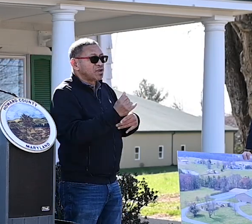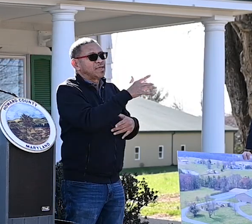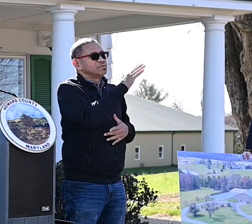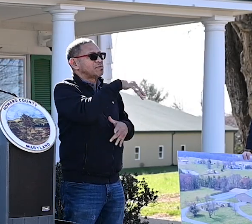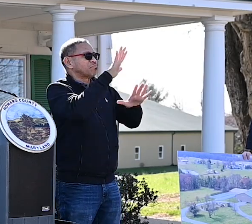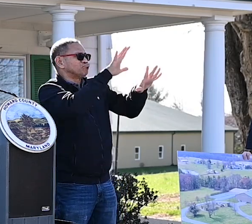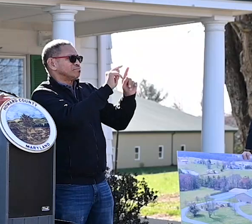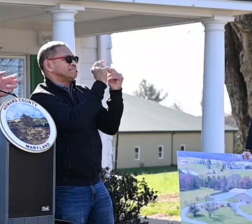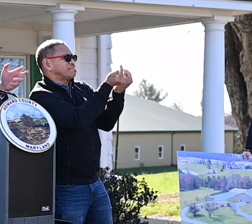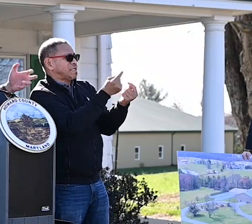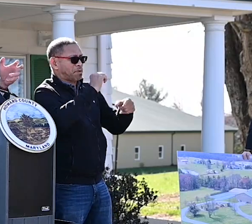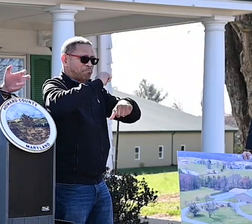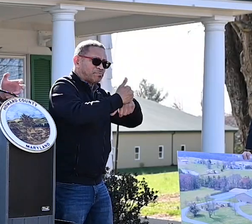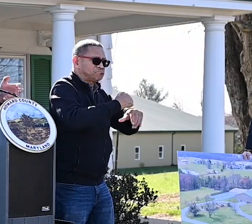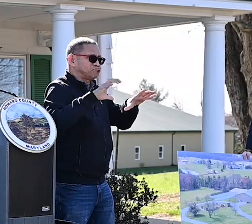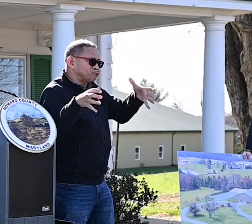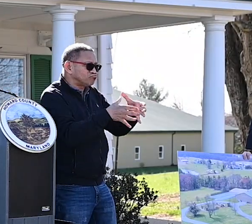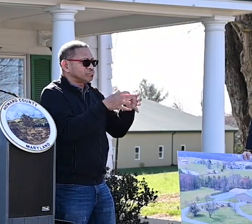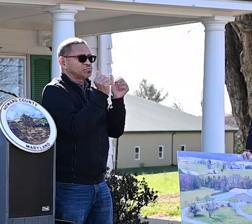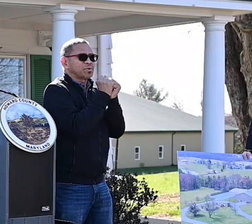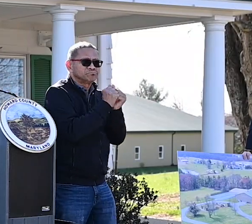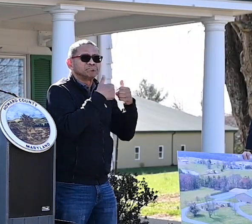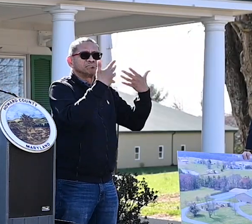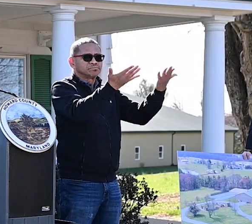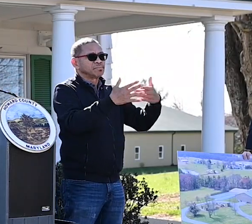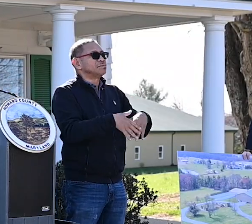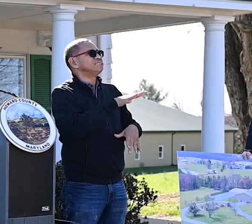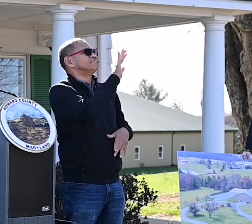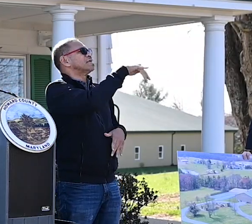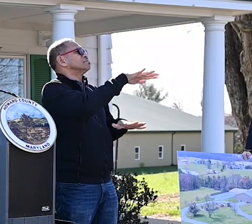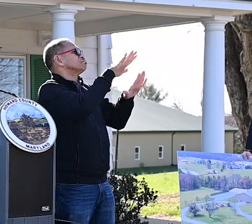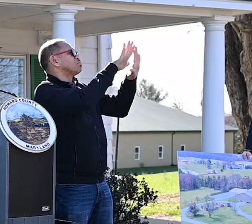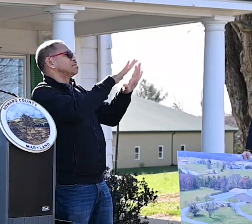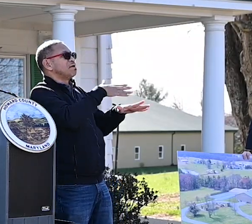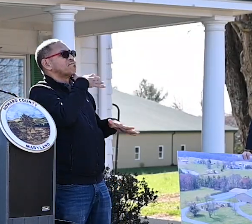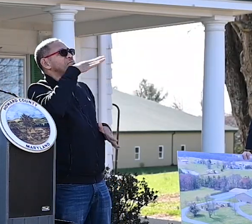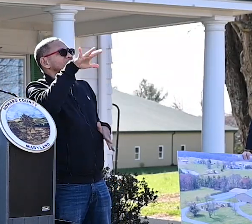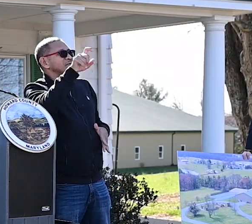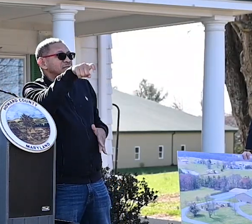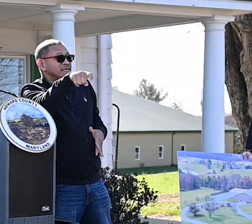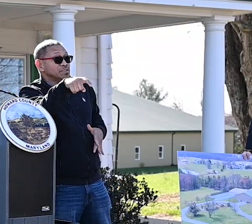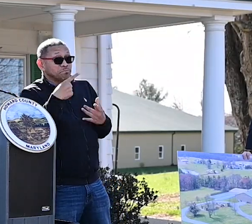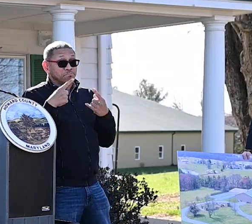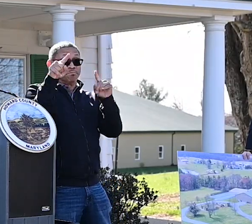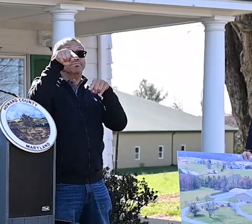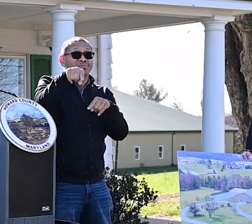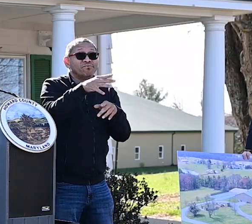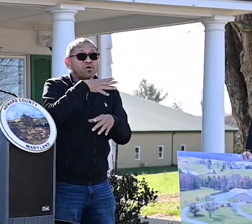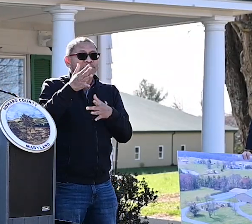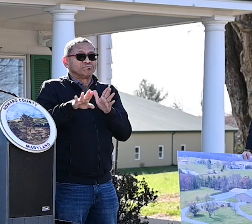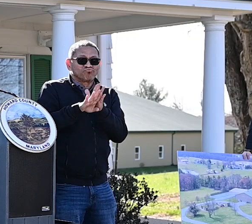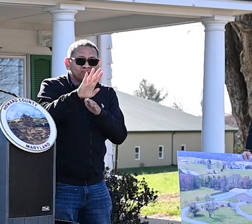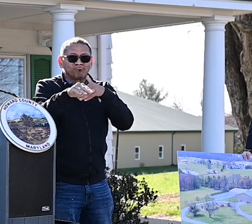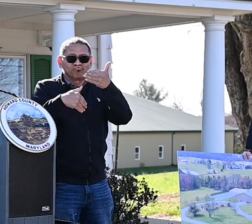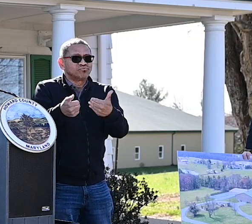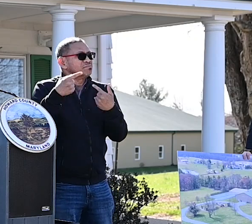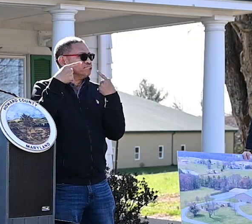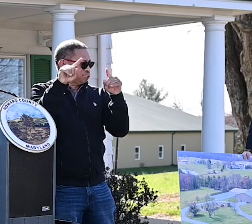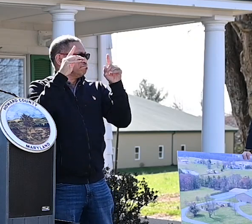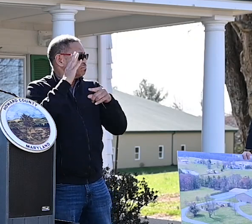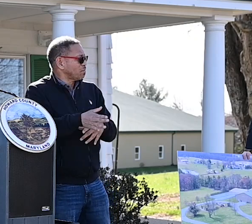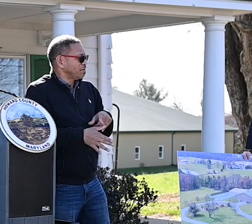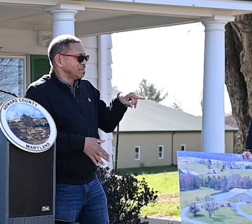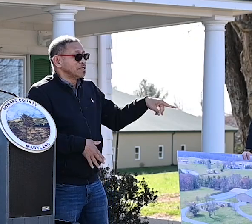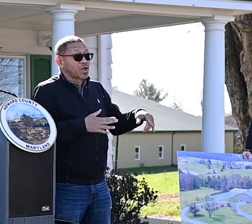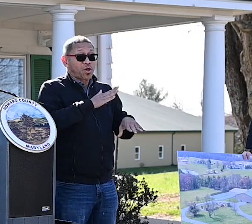got a great team, and you're putting all the pieces together. That's all farmers need to be successful and grow and thrive.